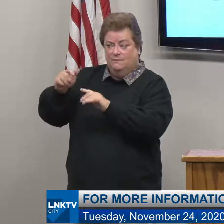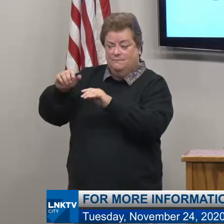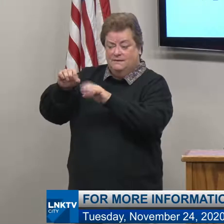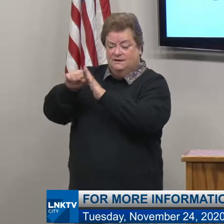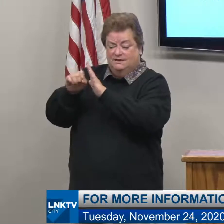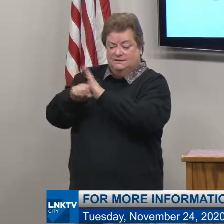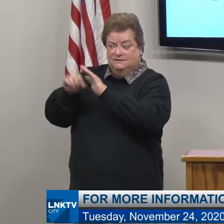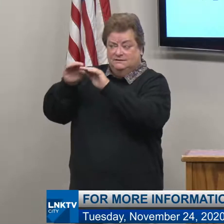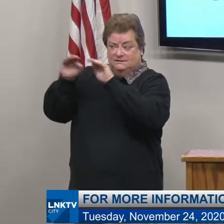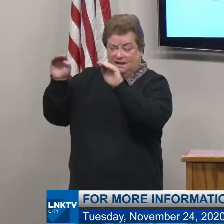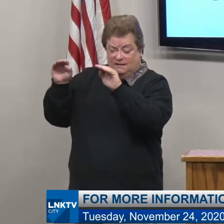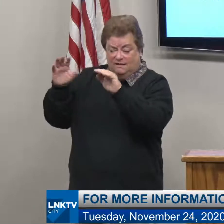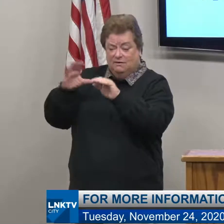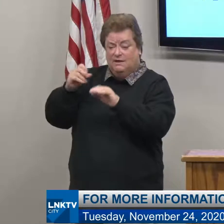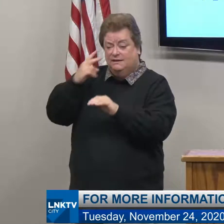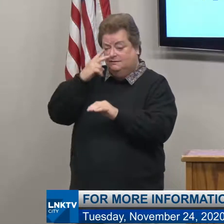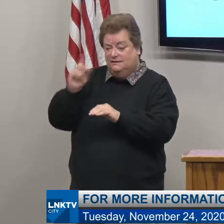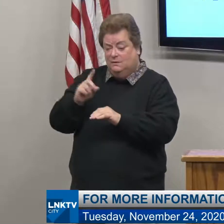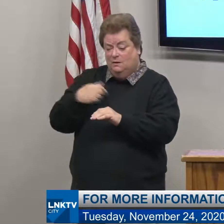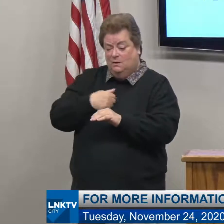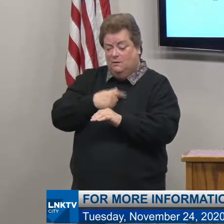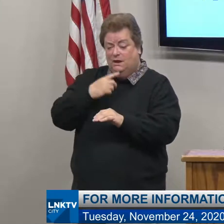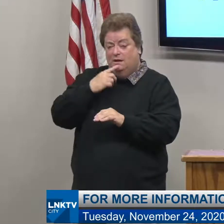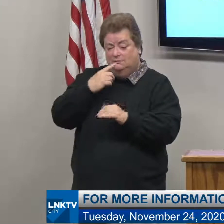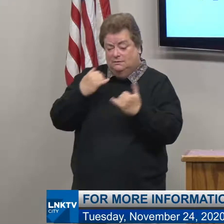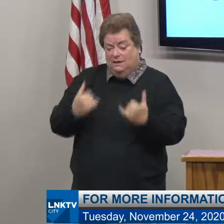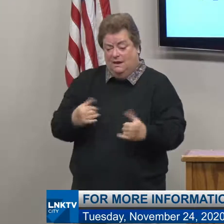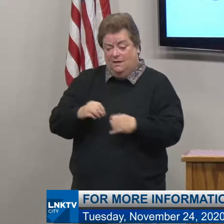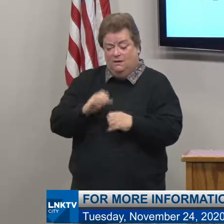and see where we're at in our community as well.